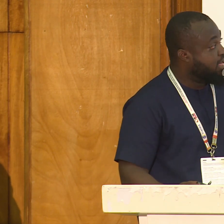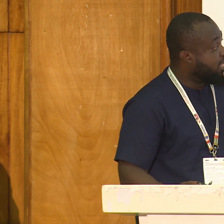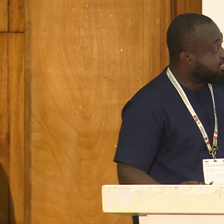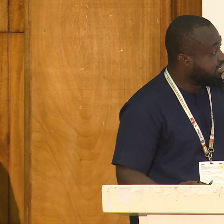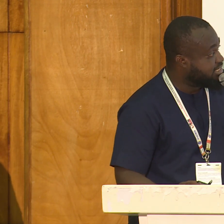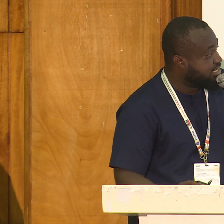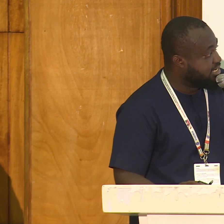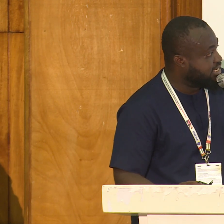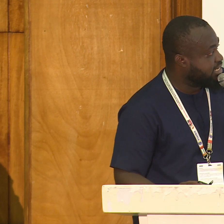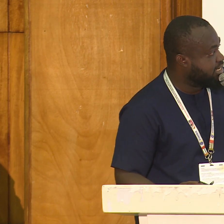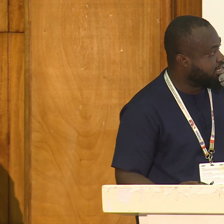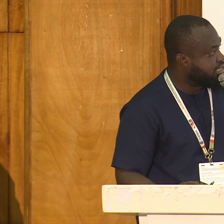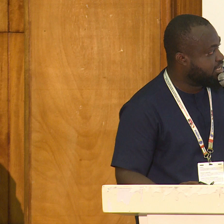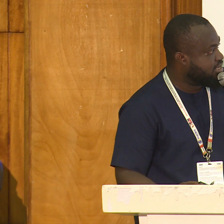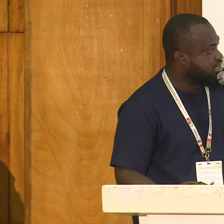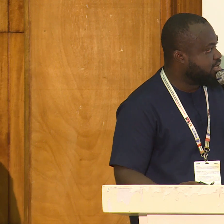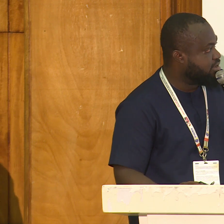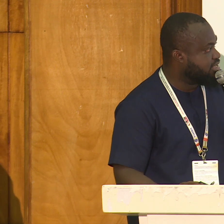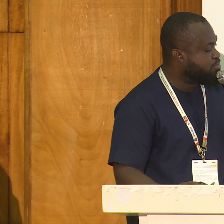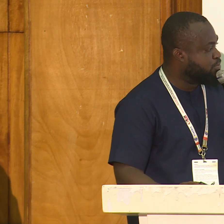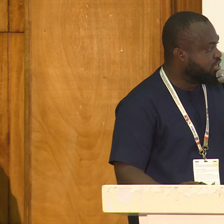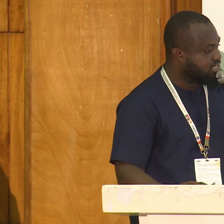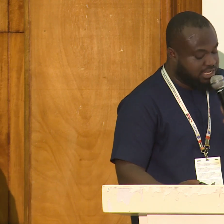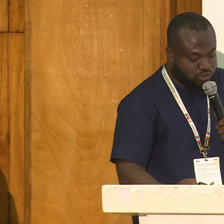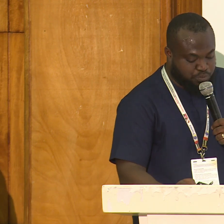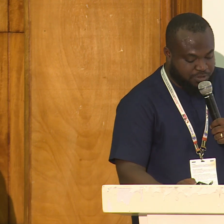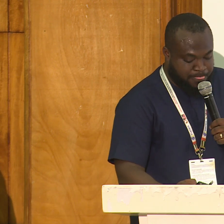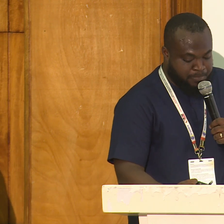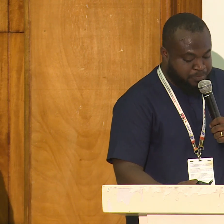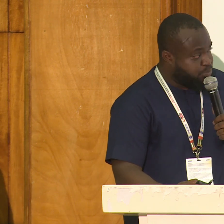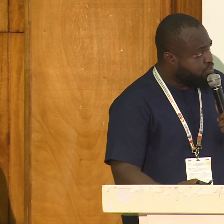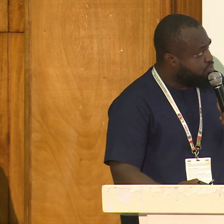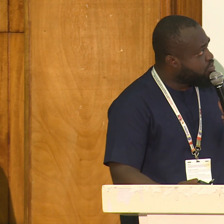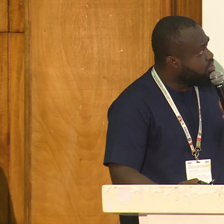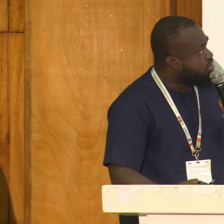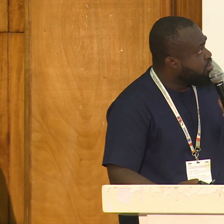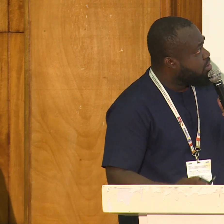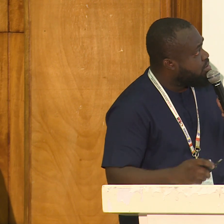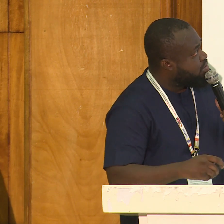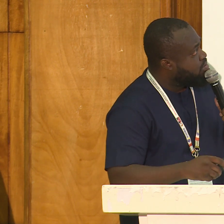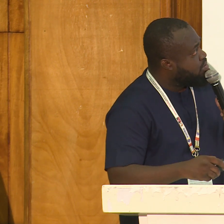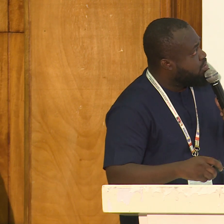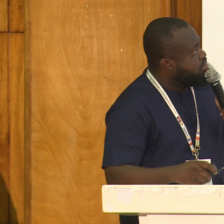program, as stated in the key population SOP.